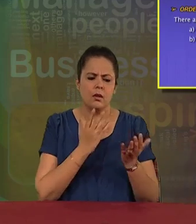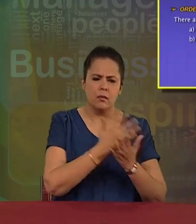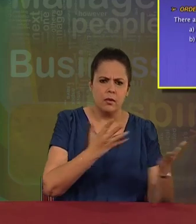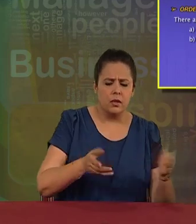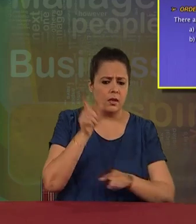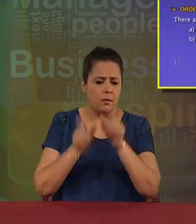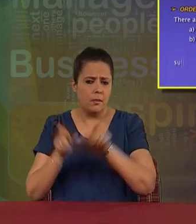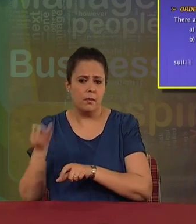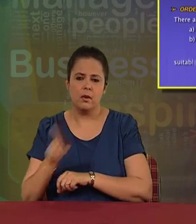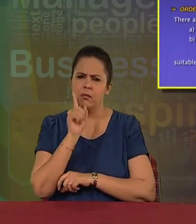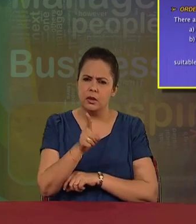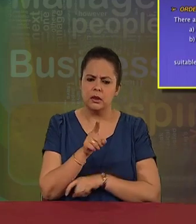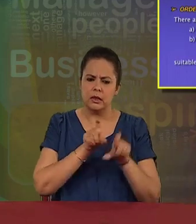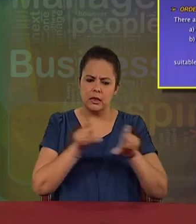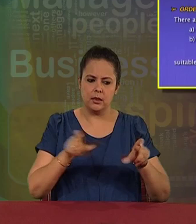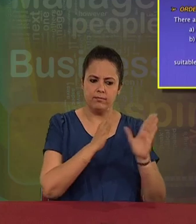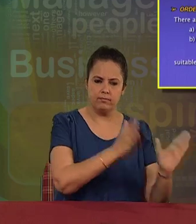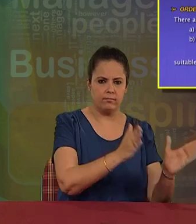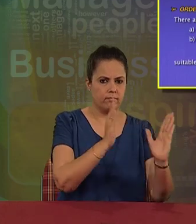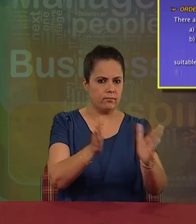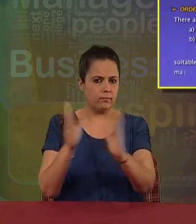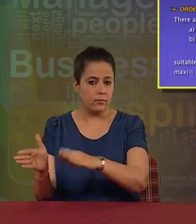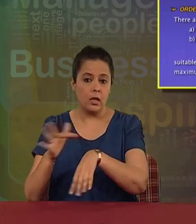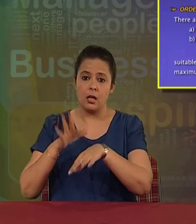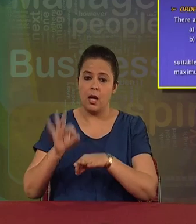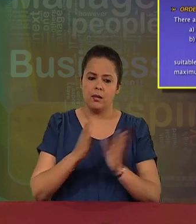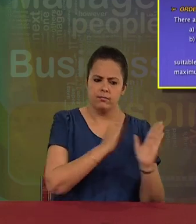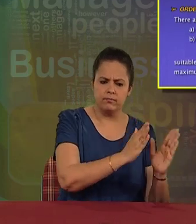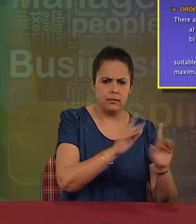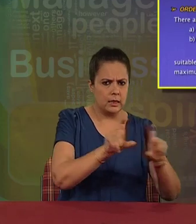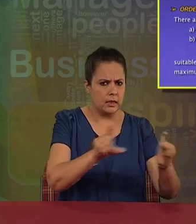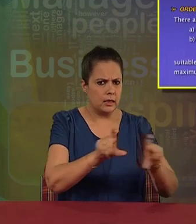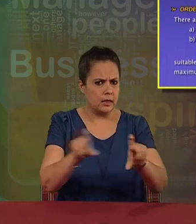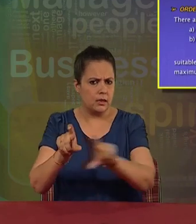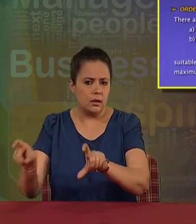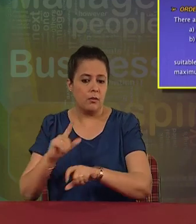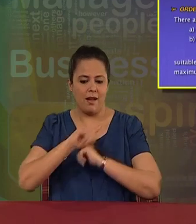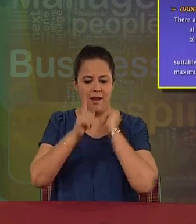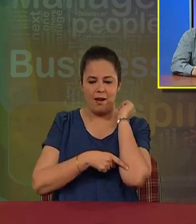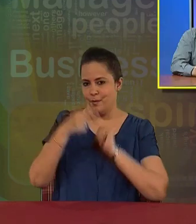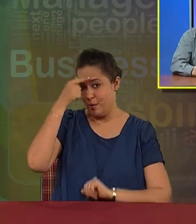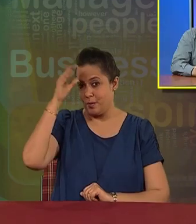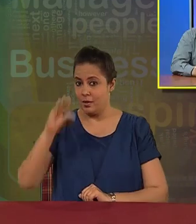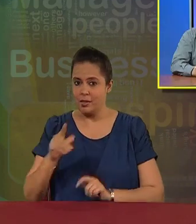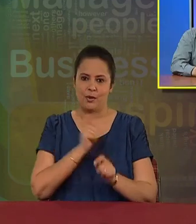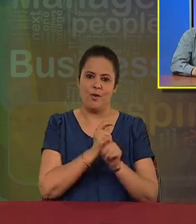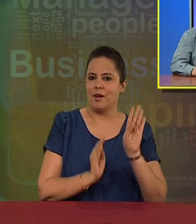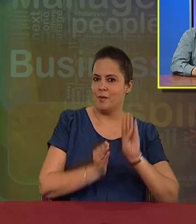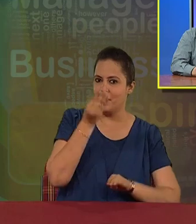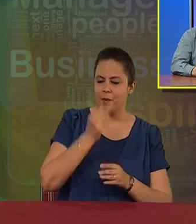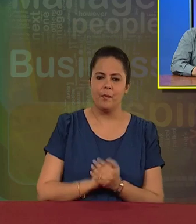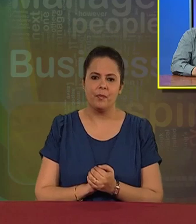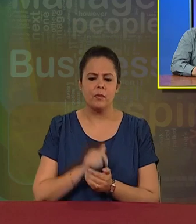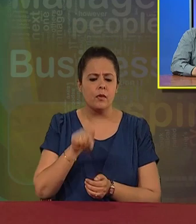and people must be in suitable places at appropriate time for maximum efficiency. Here,